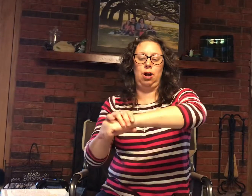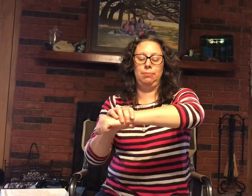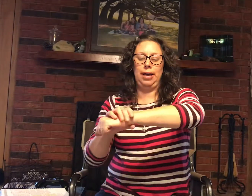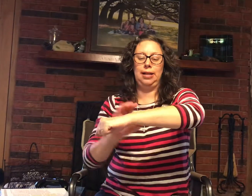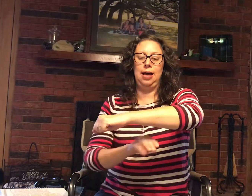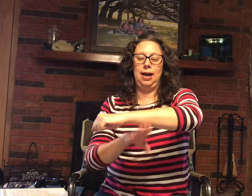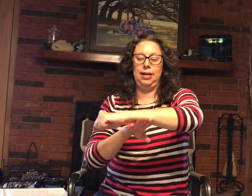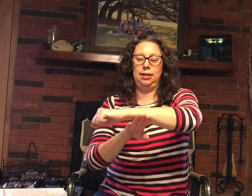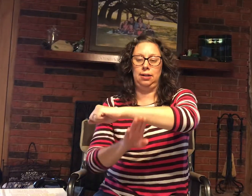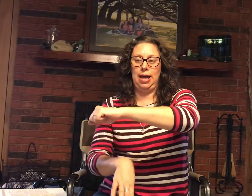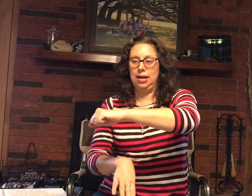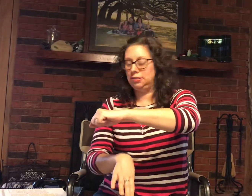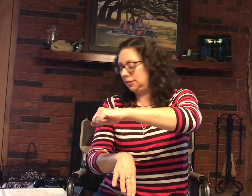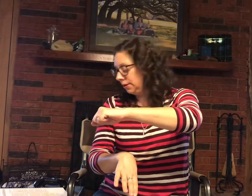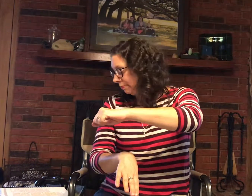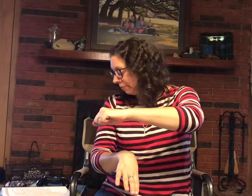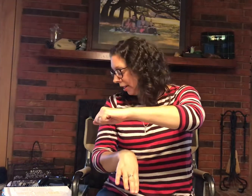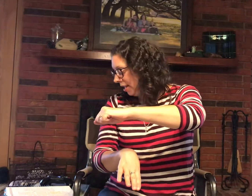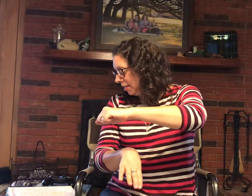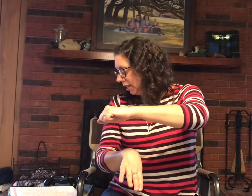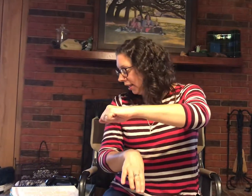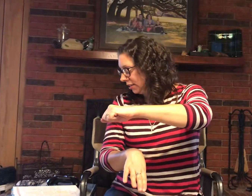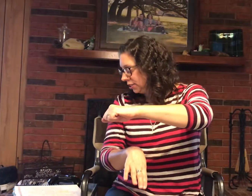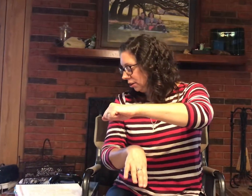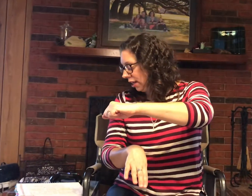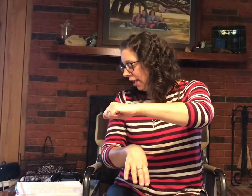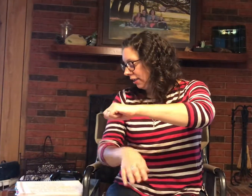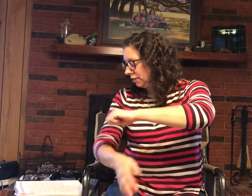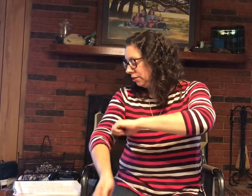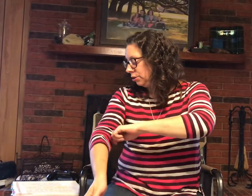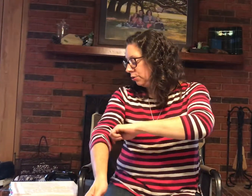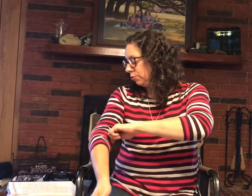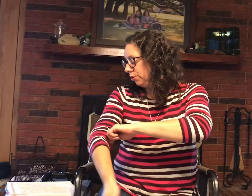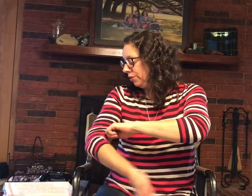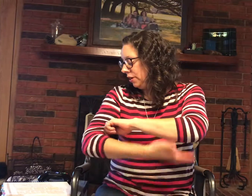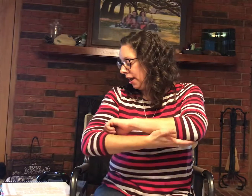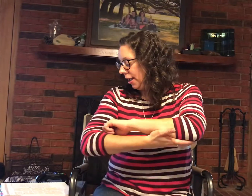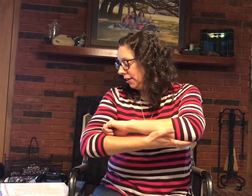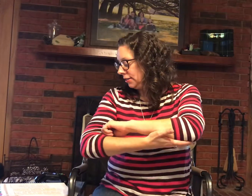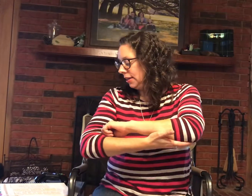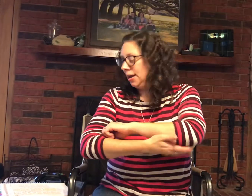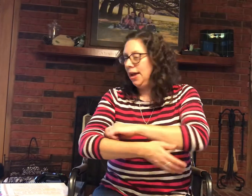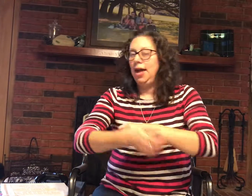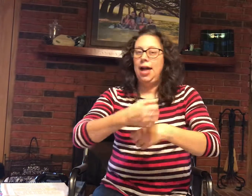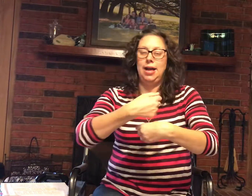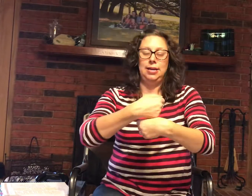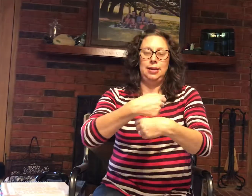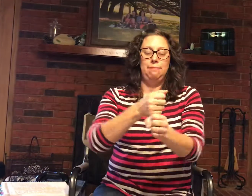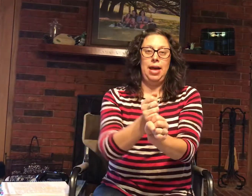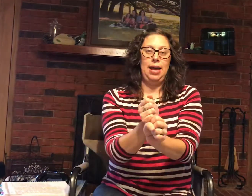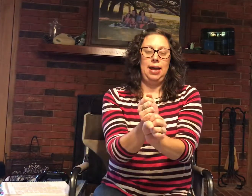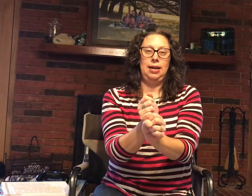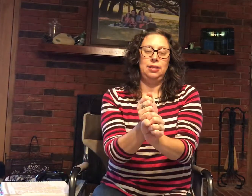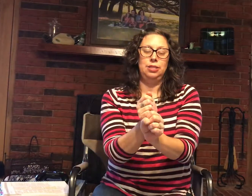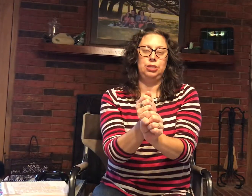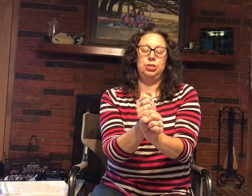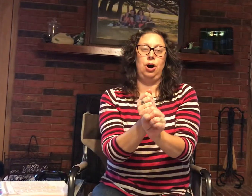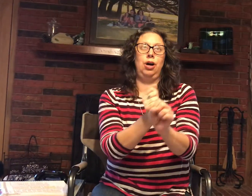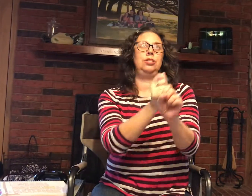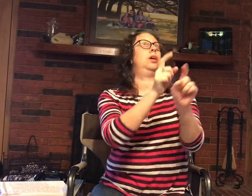like a line, and less, the lesser light to rule the night, and he made the stars